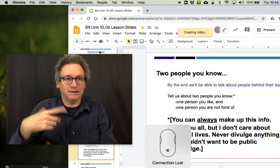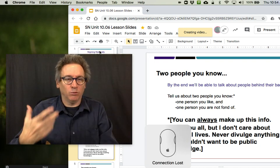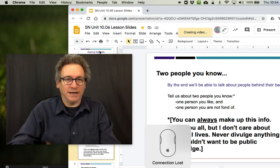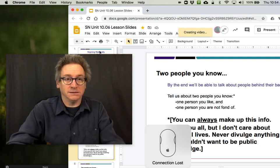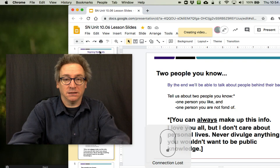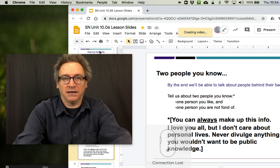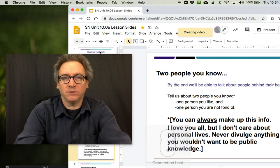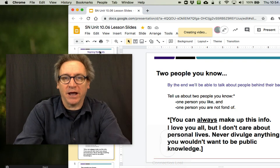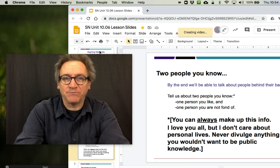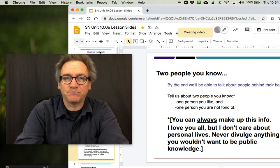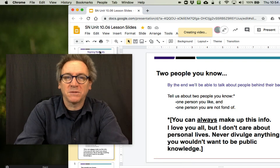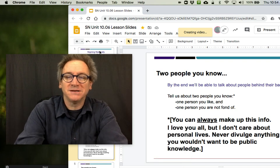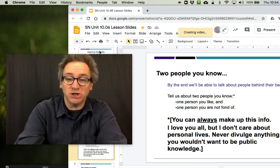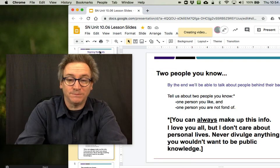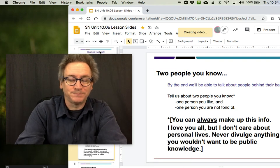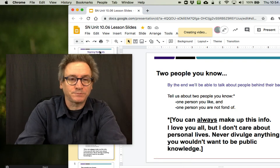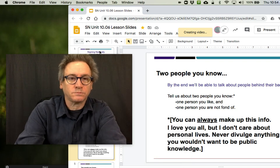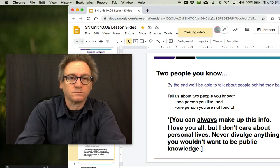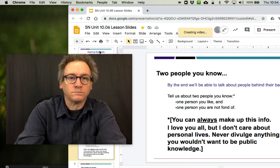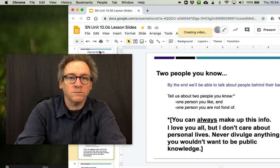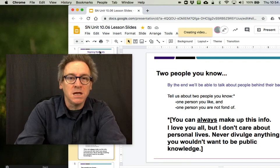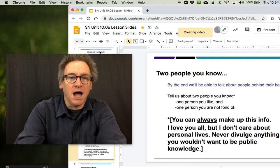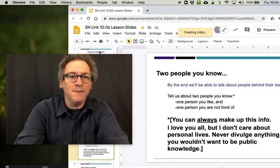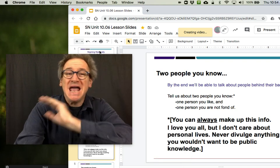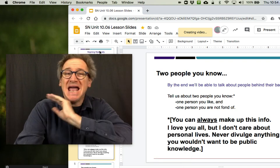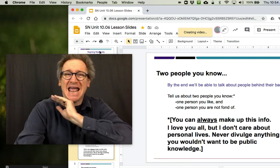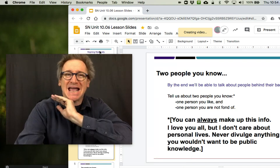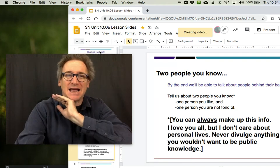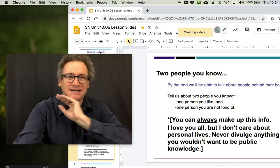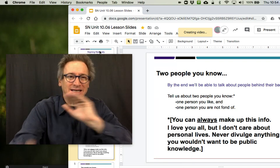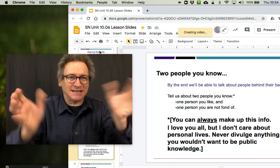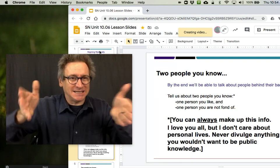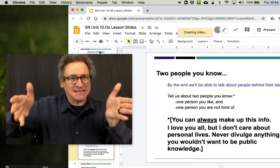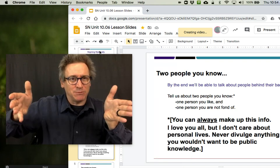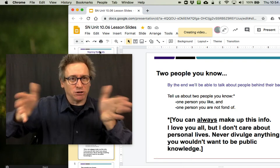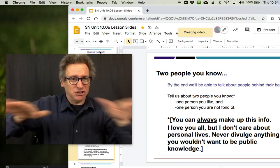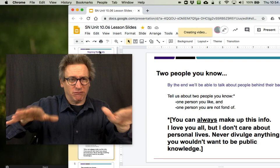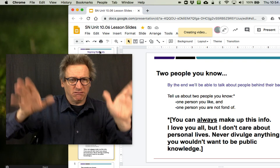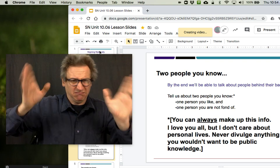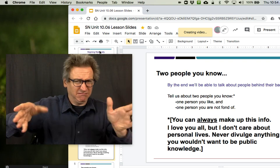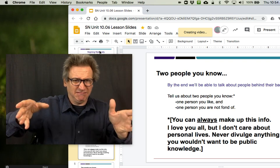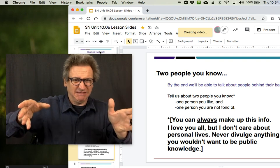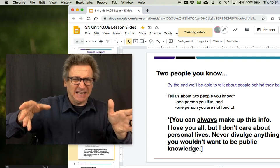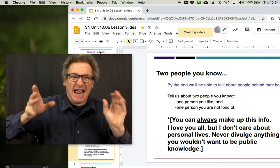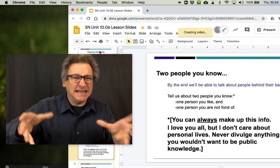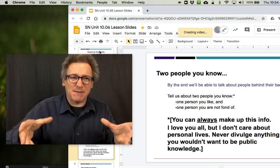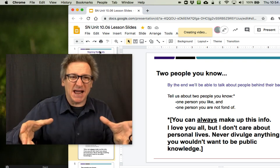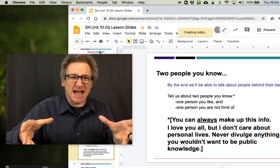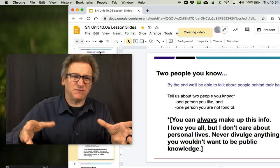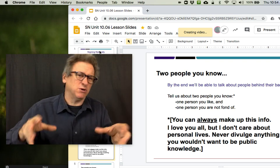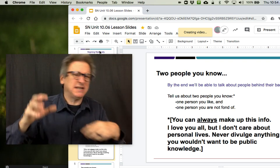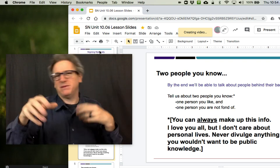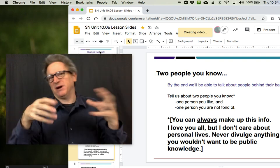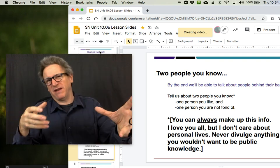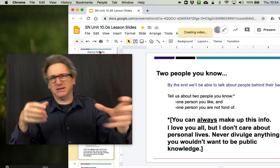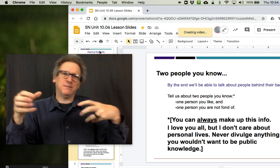he whines a lot. Okay, so a disclaimer in general. Anytime I ask